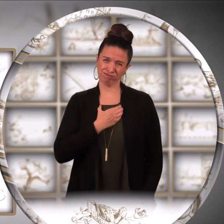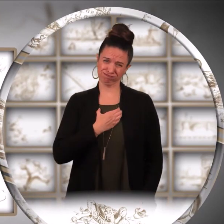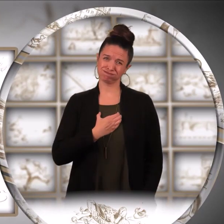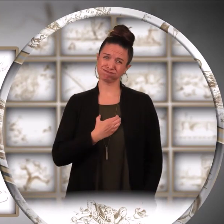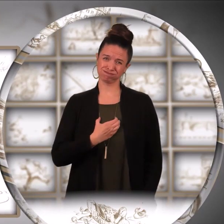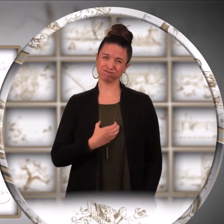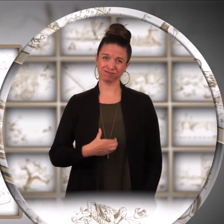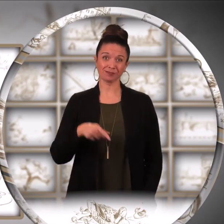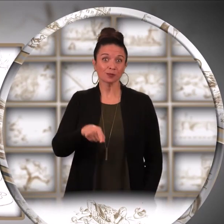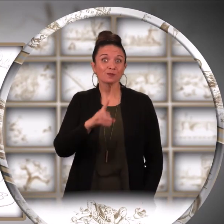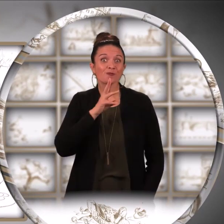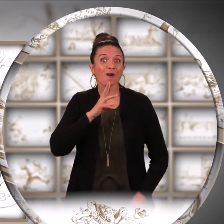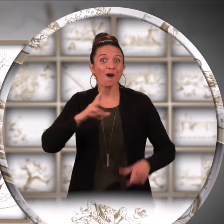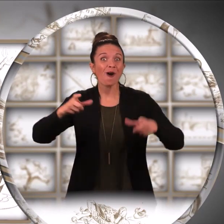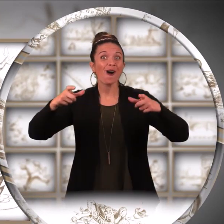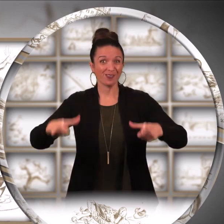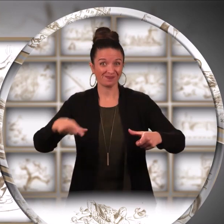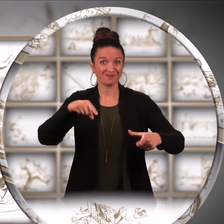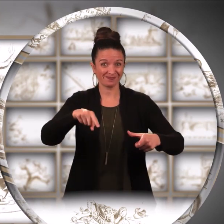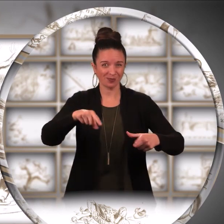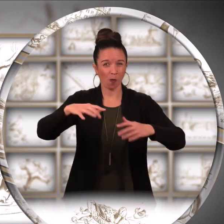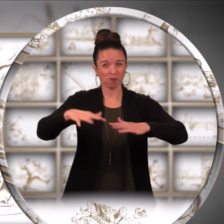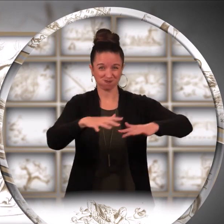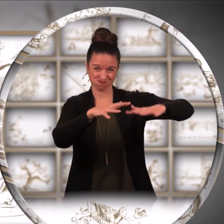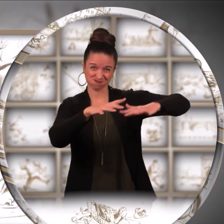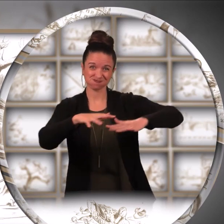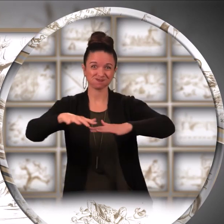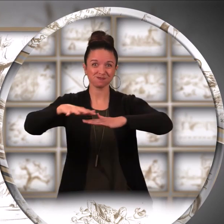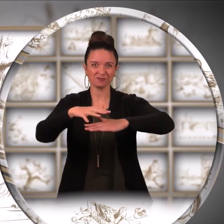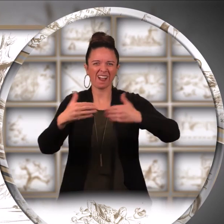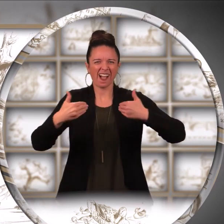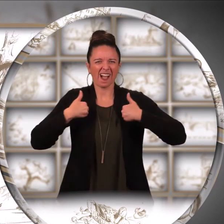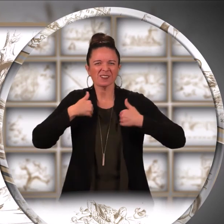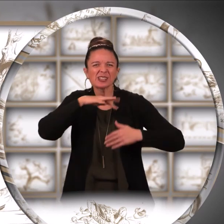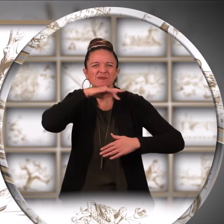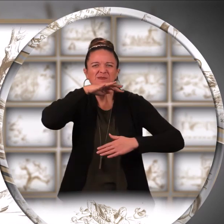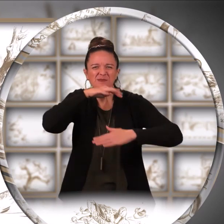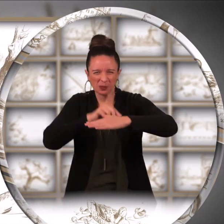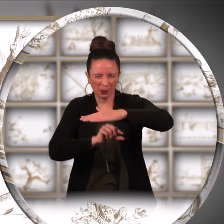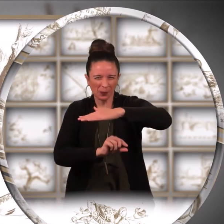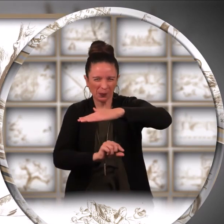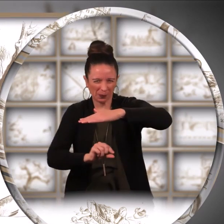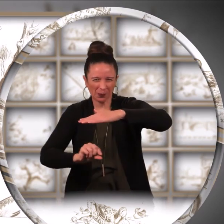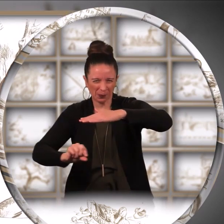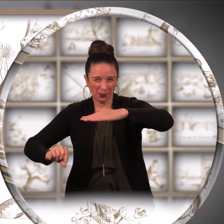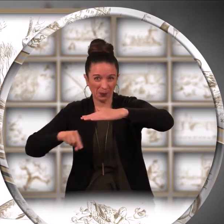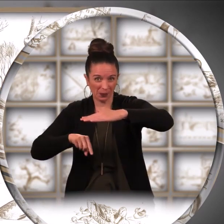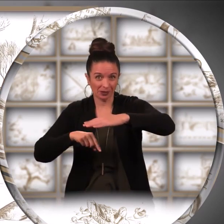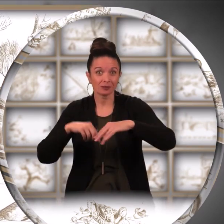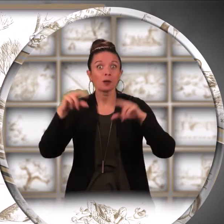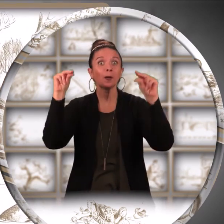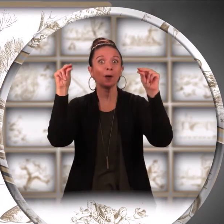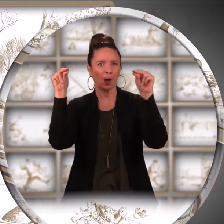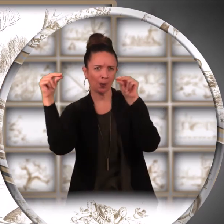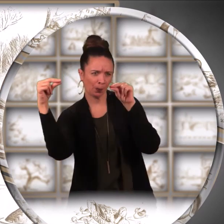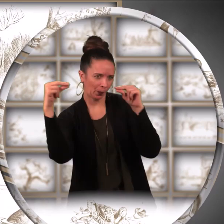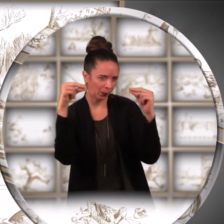Next morning, they fished for their breakfast in the mud at the bottom of the pond.